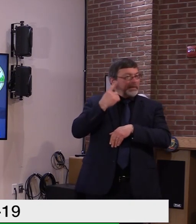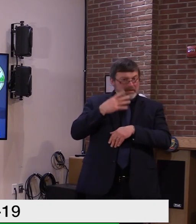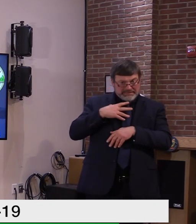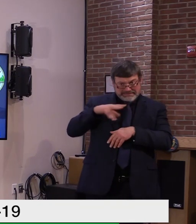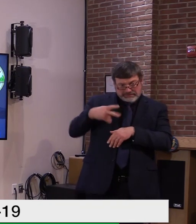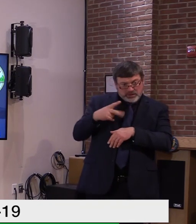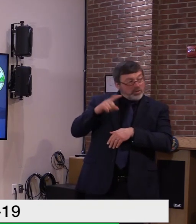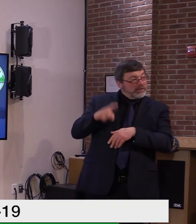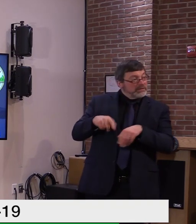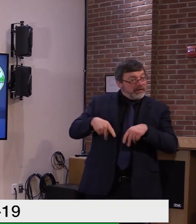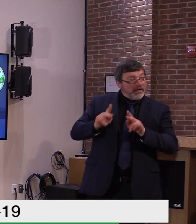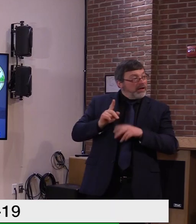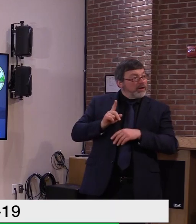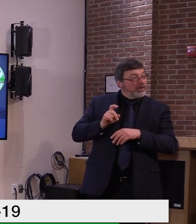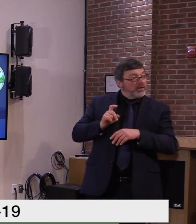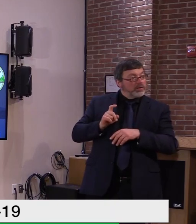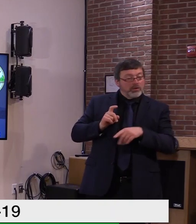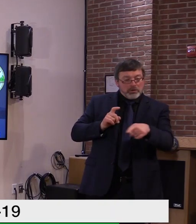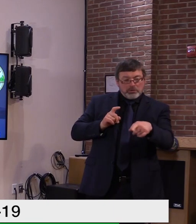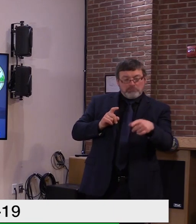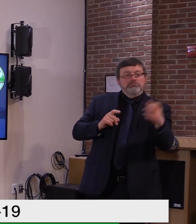Okay. Avery, WCAX.